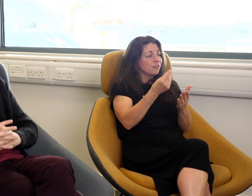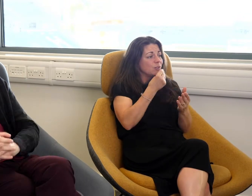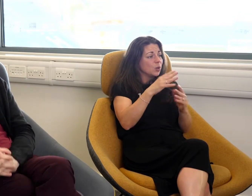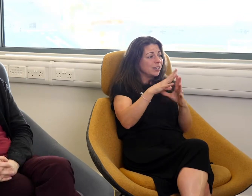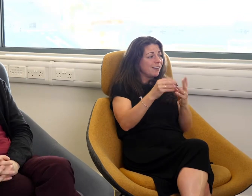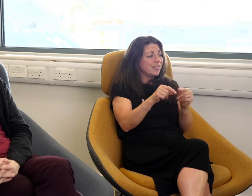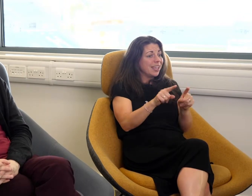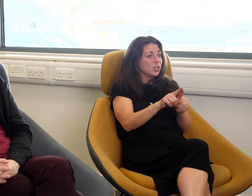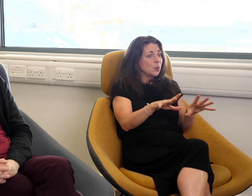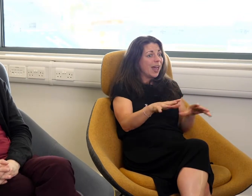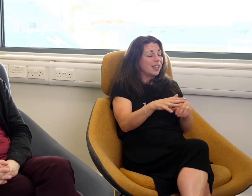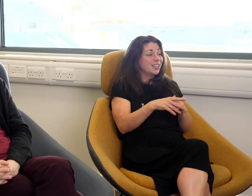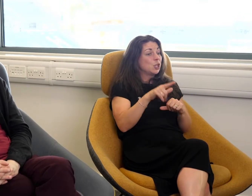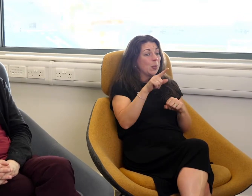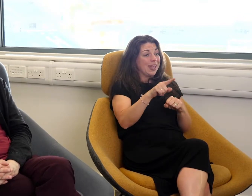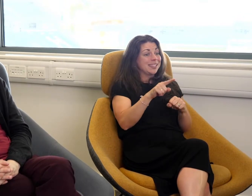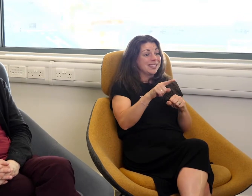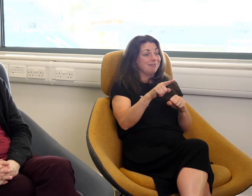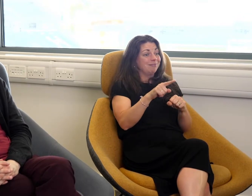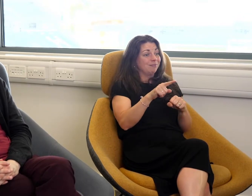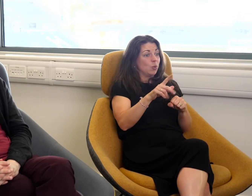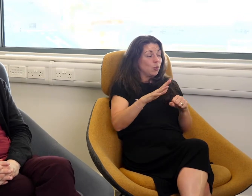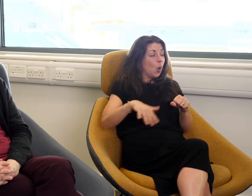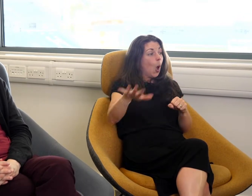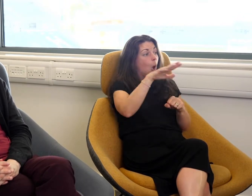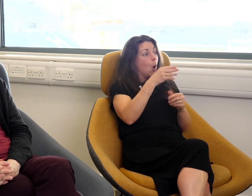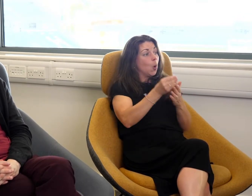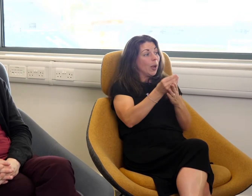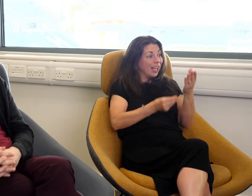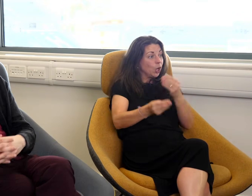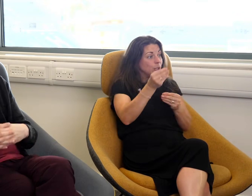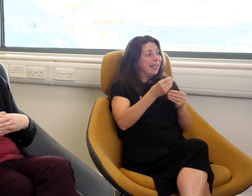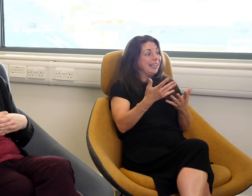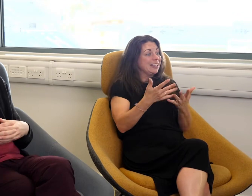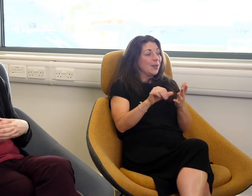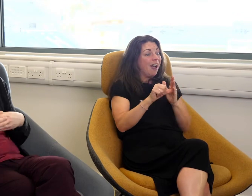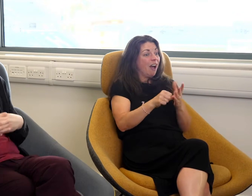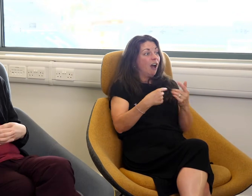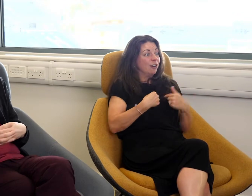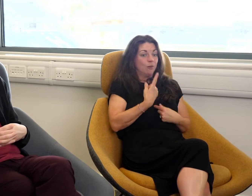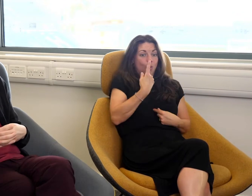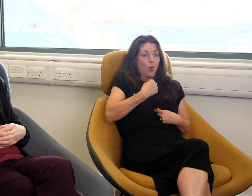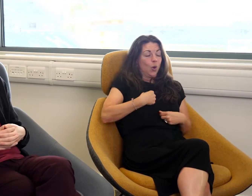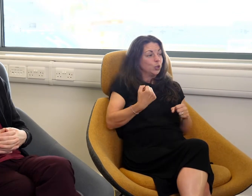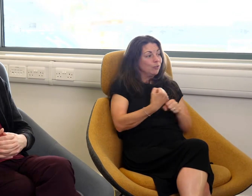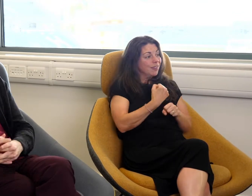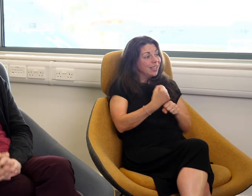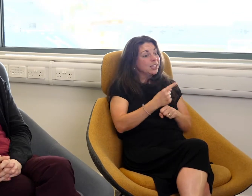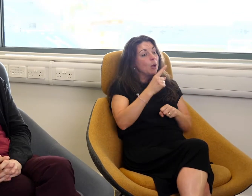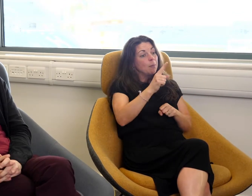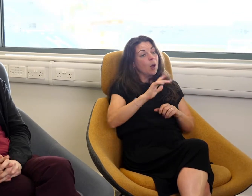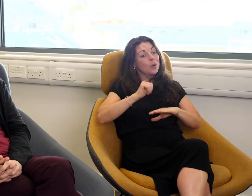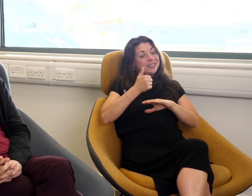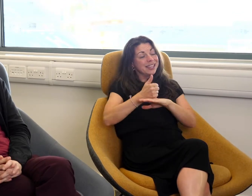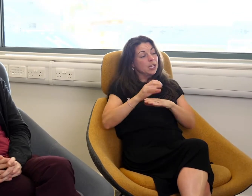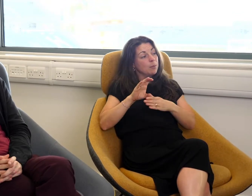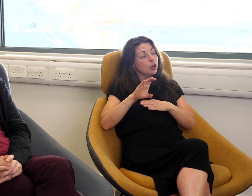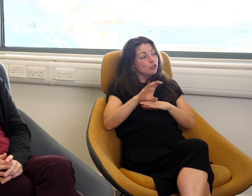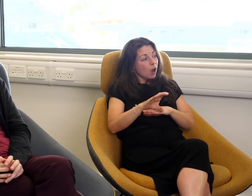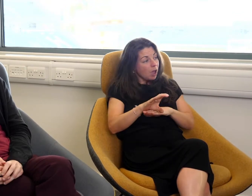really difficult to fix. But there are more kind of grants and reliefs that are being made available as well through councils. So there